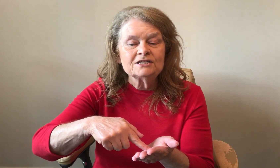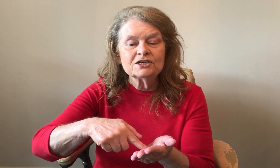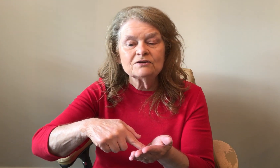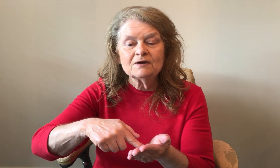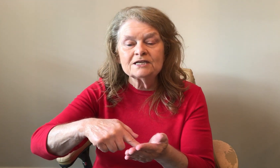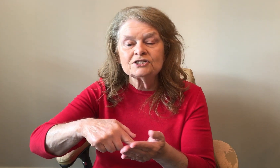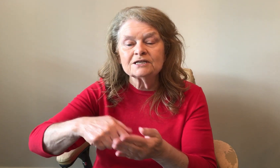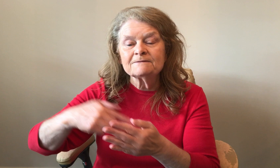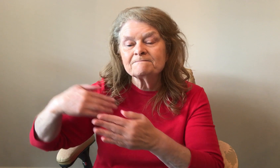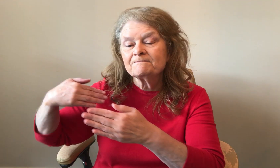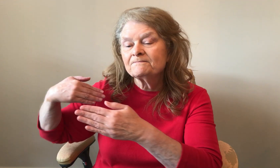generation.